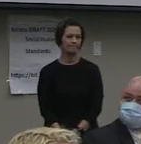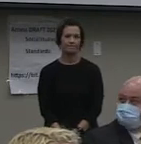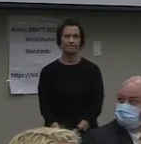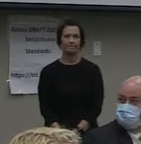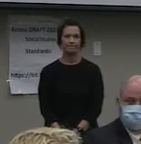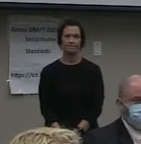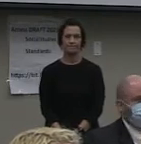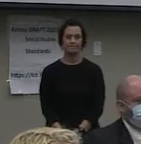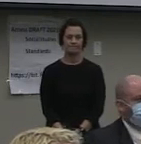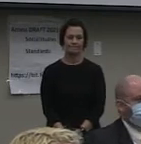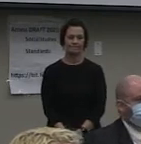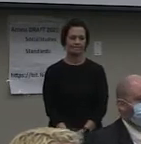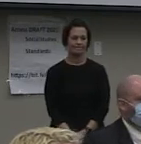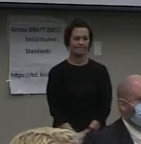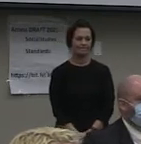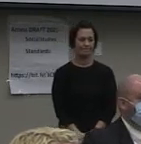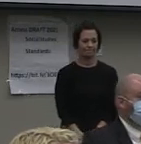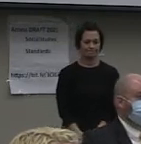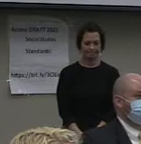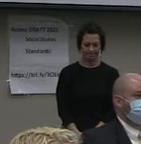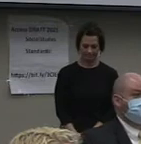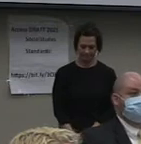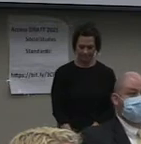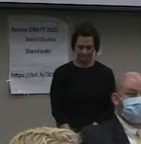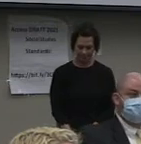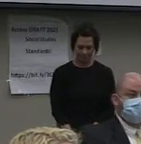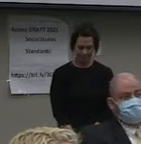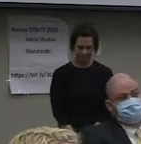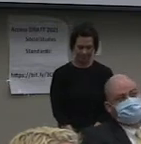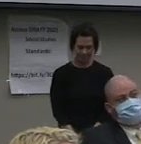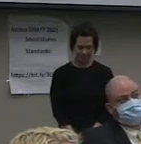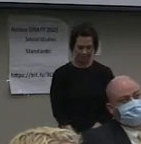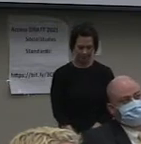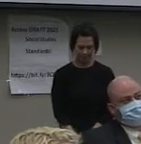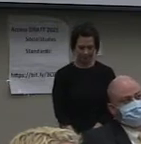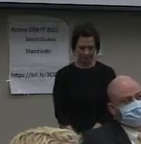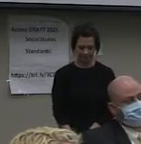There's a slight delay today, so they're probably here anyway. They're just letting them know.